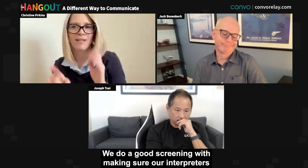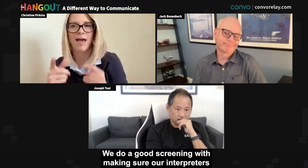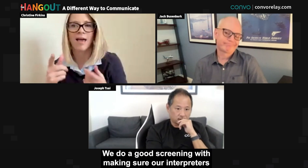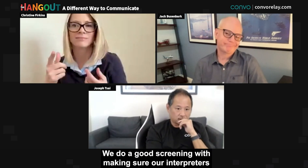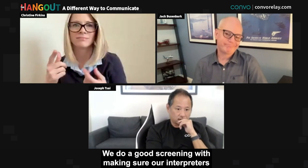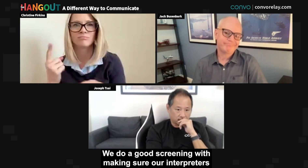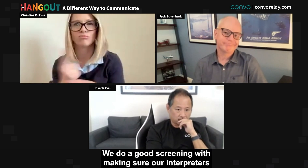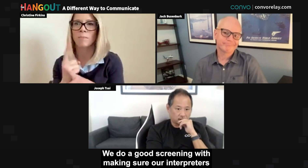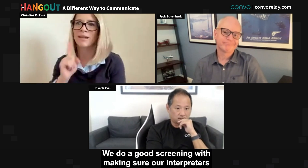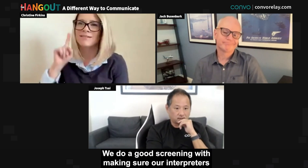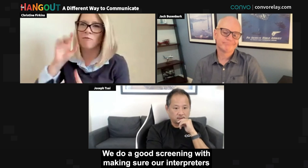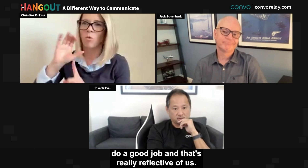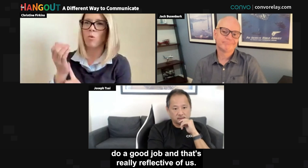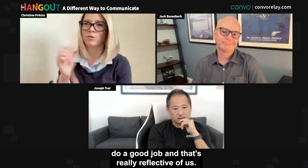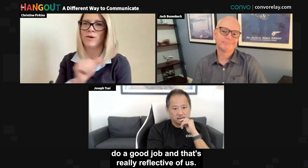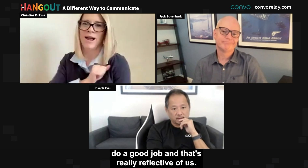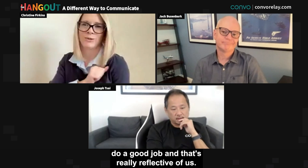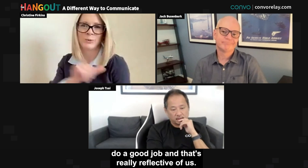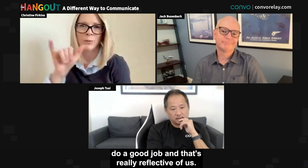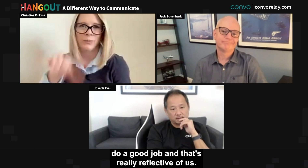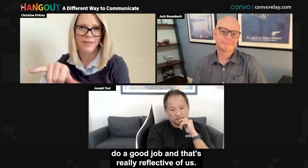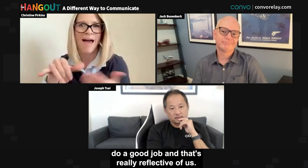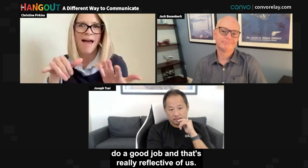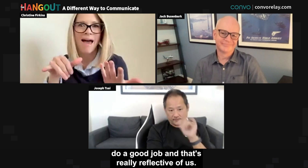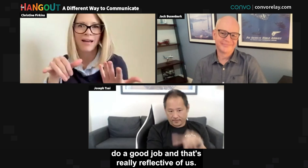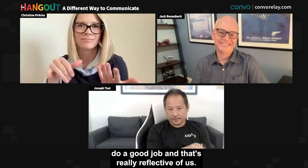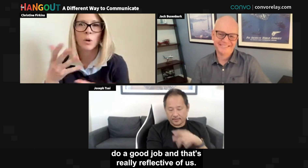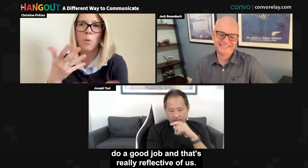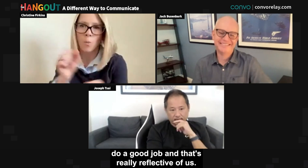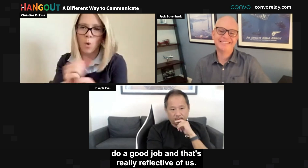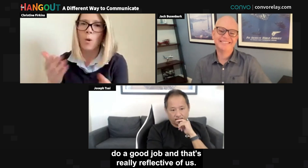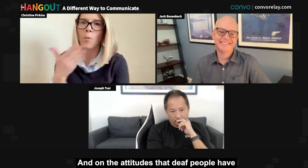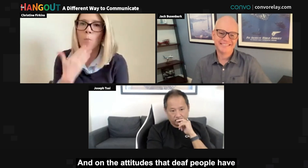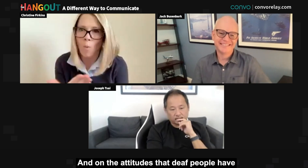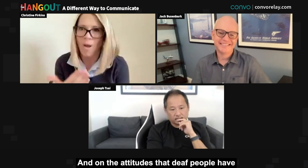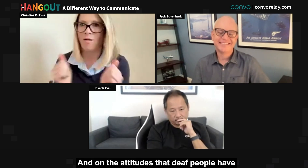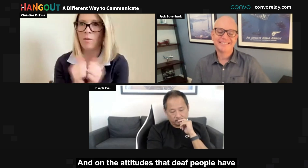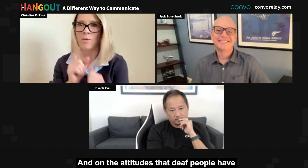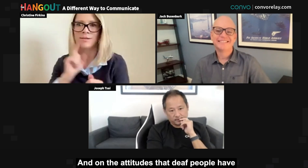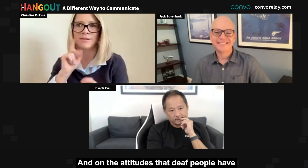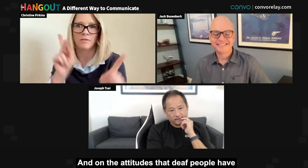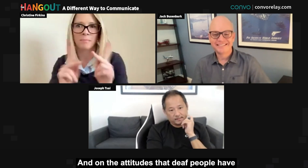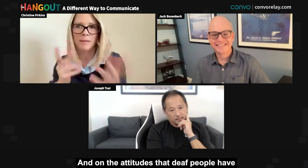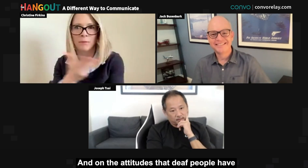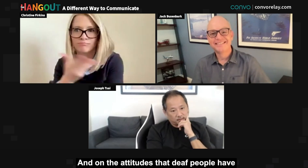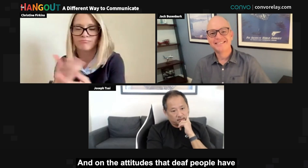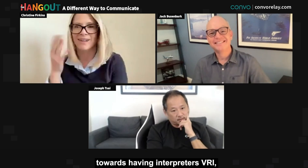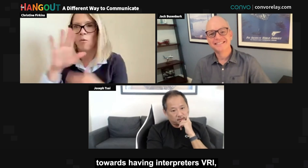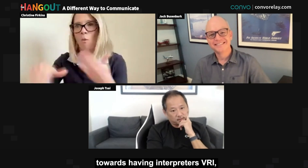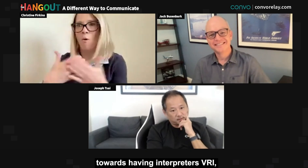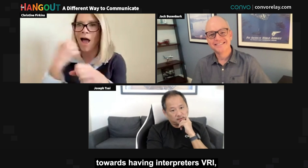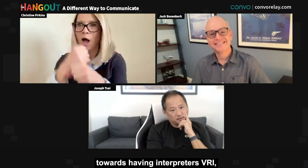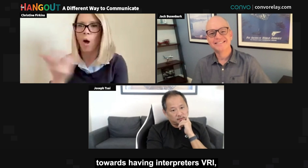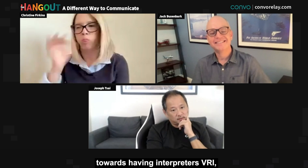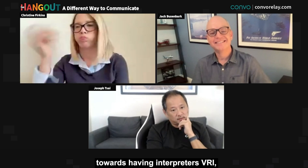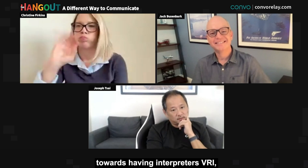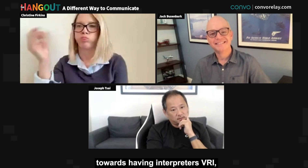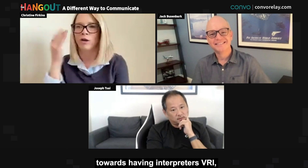making sure our interpreters do a good job. And that's really reflective of us and on the attitudes that deaf people have towards having interpreters